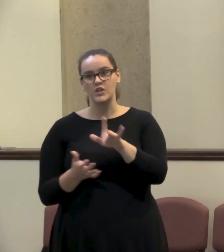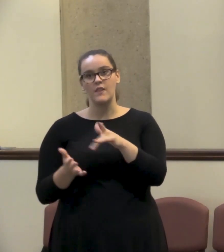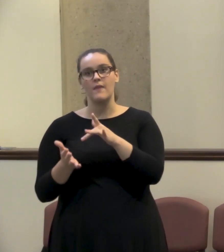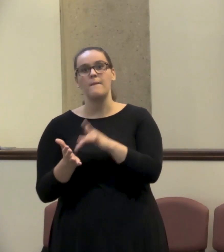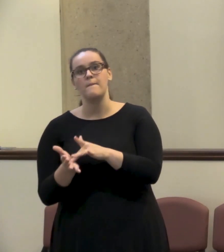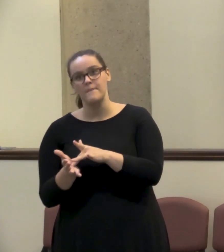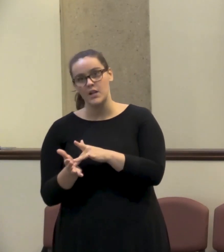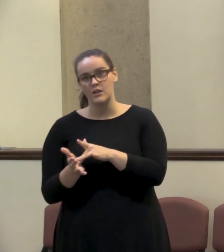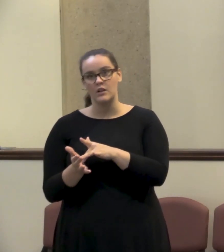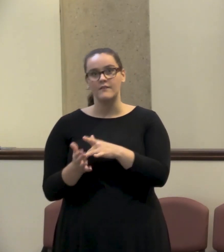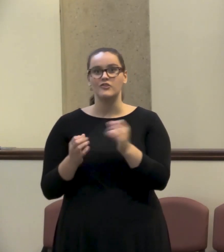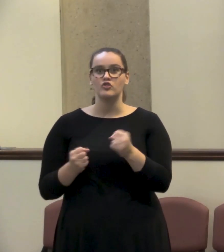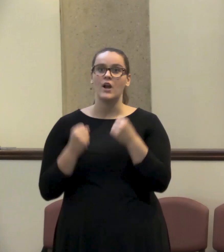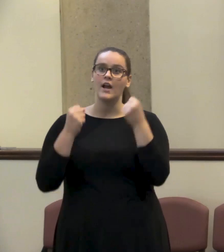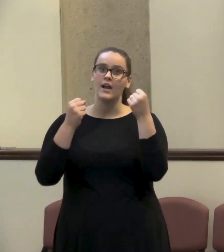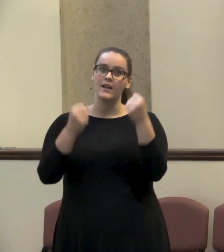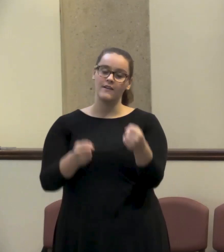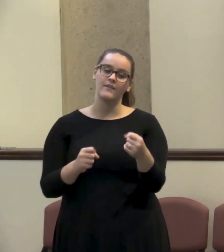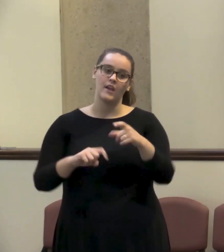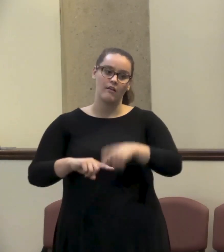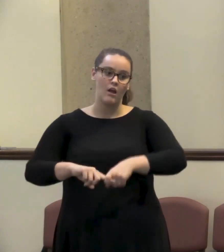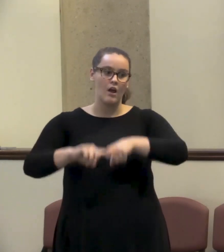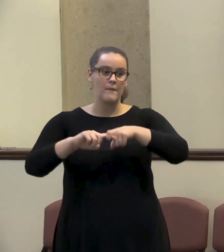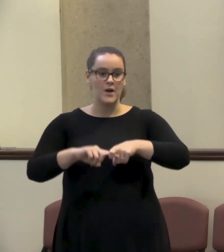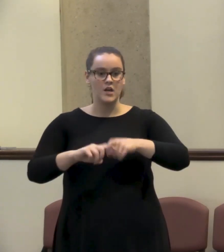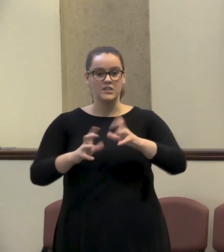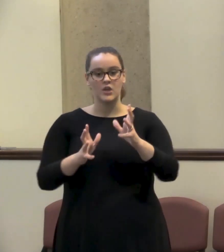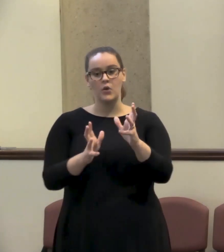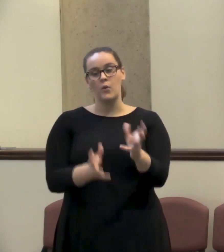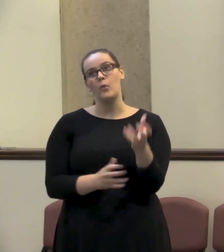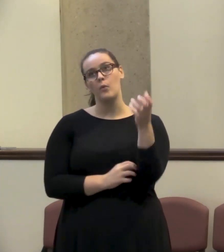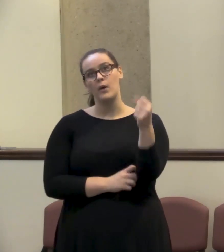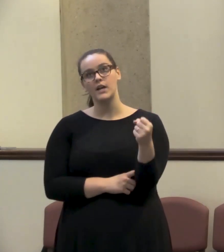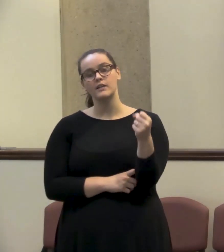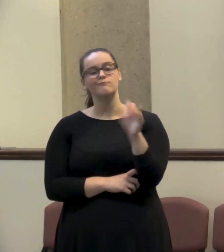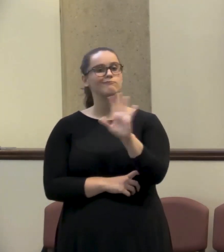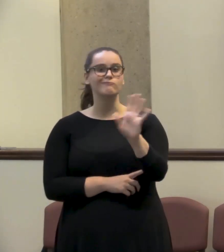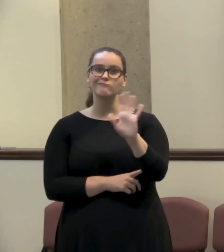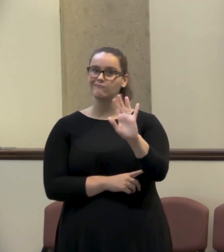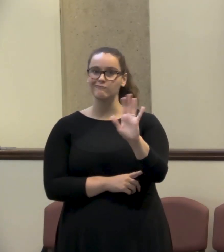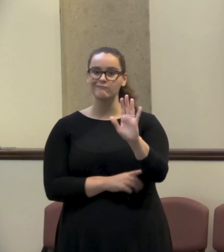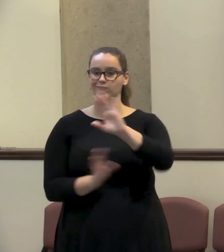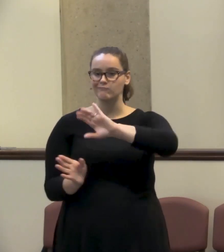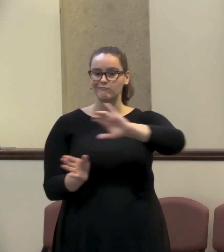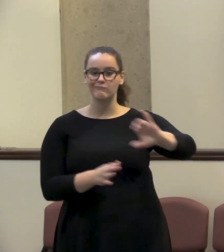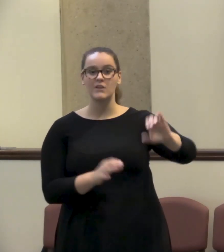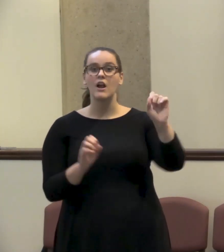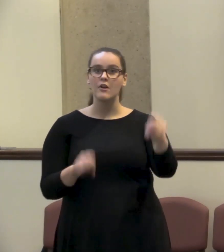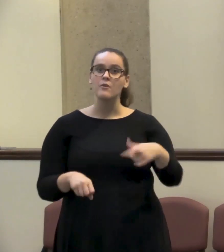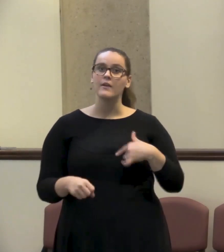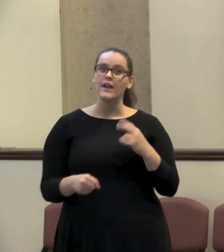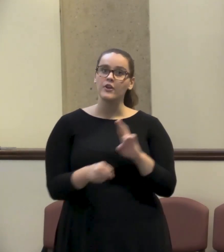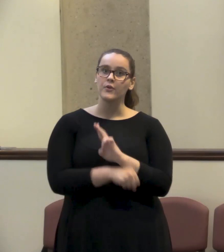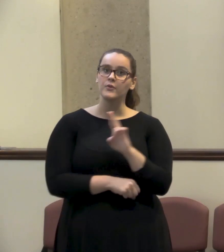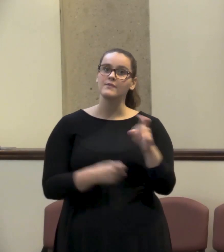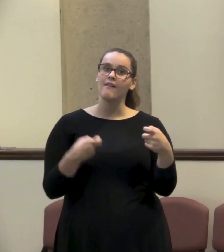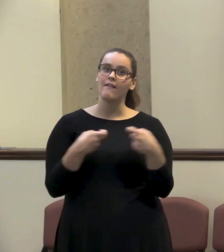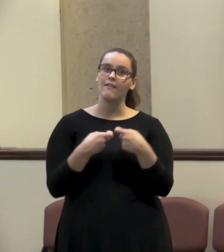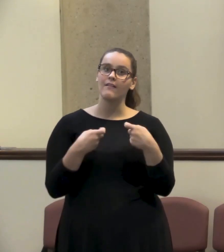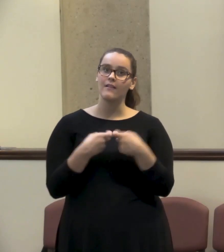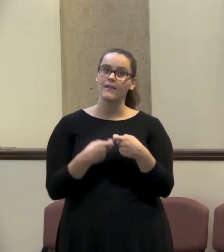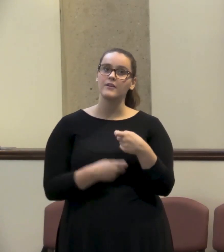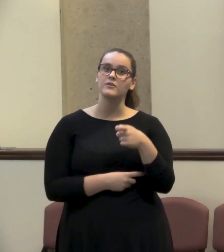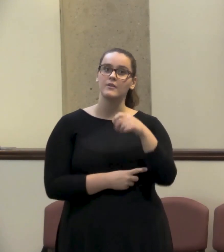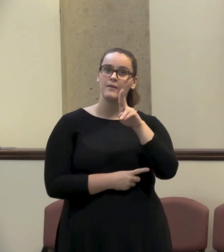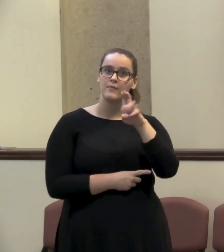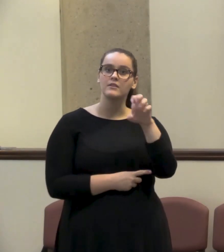long pauses that people said is going to mess up the timing of a bus system. You can have an electric bus fleet. We should have an electric bus